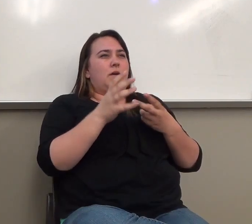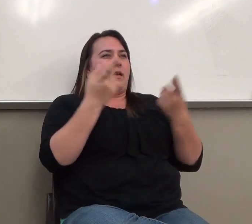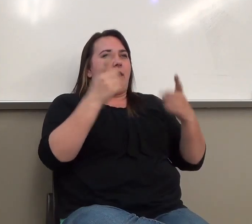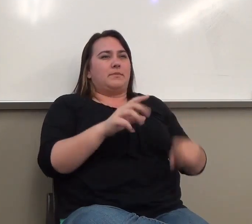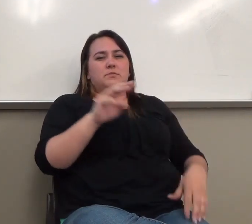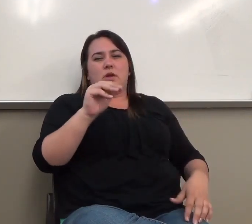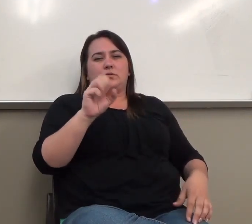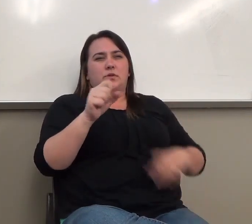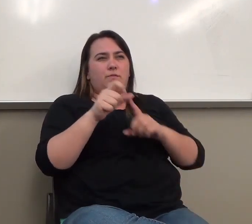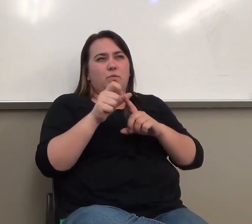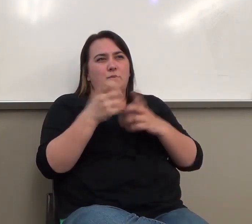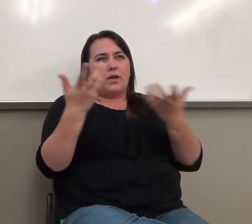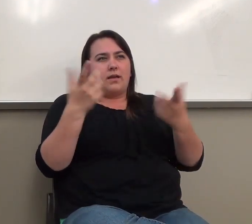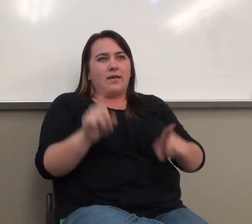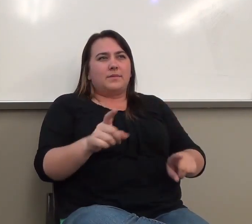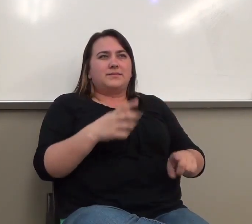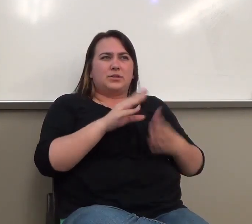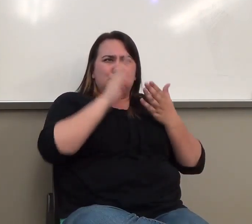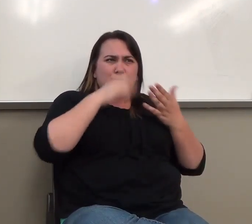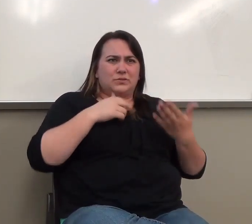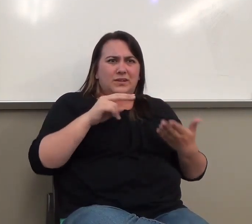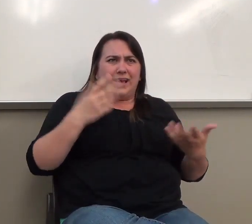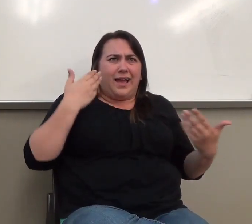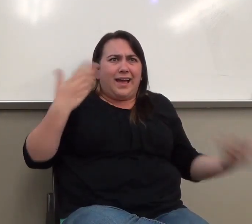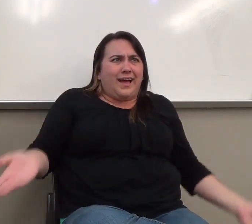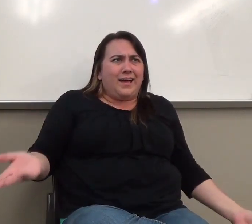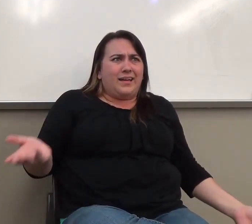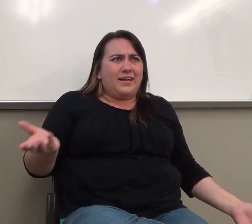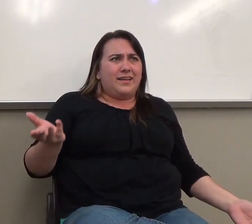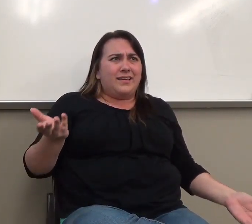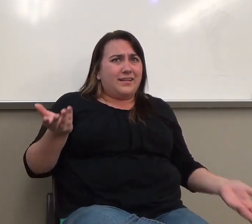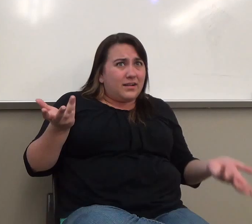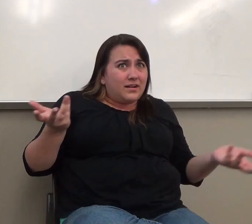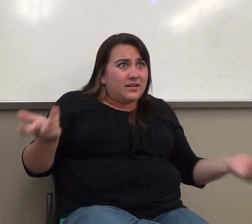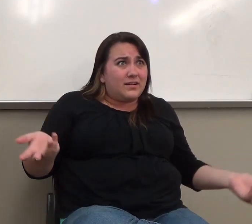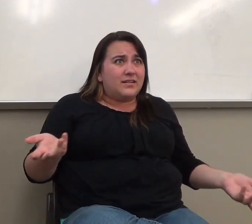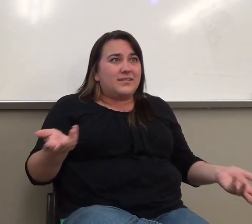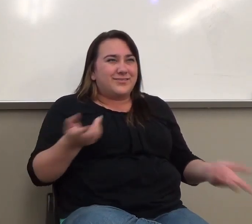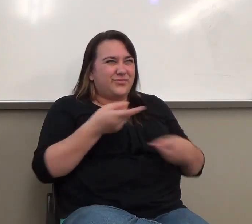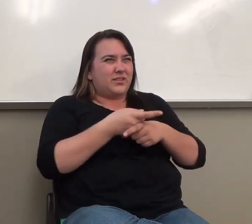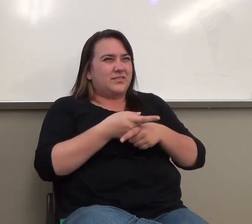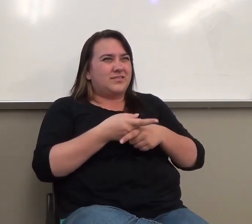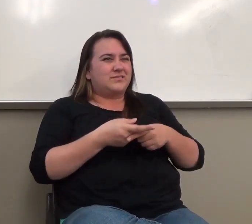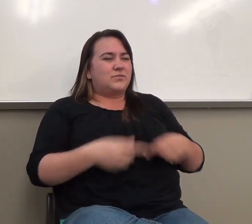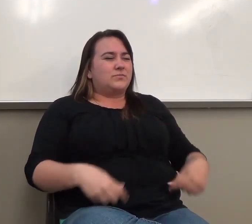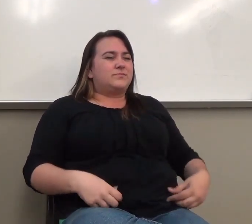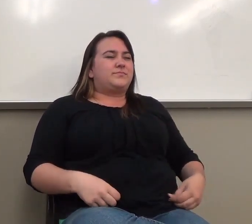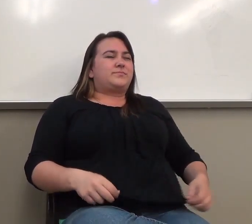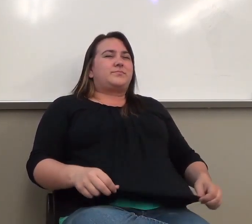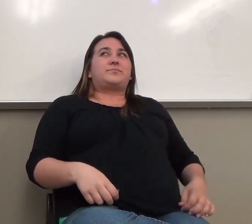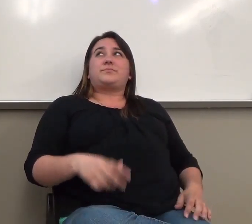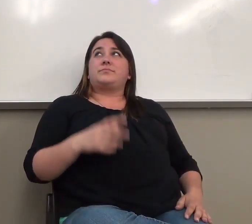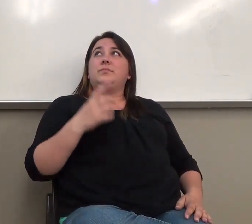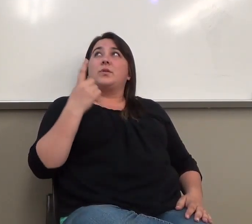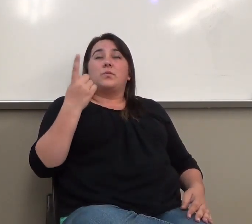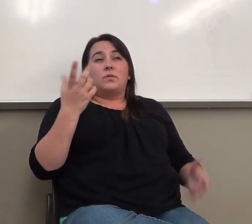doesn't just fit the word, which is another thing. And this is what we're kind of going to be doing here in our grammar lessons, is looking at